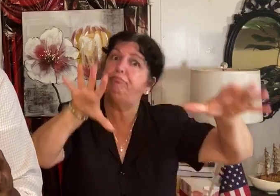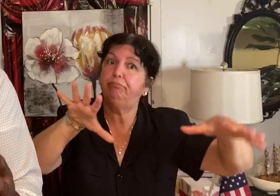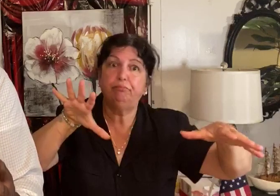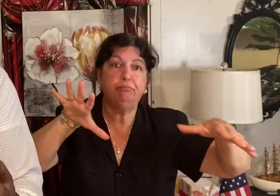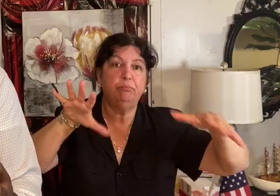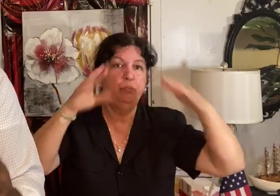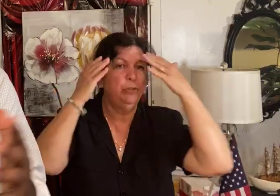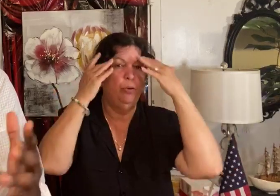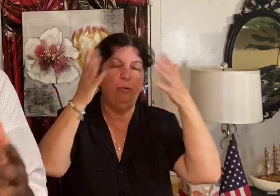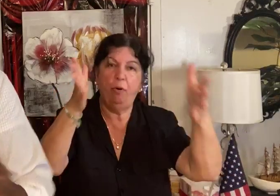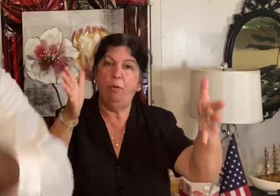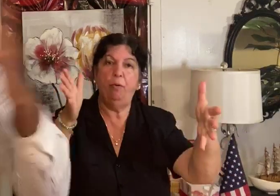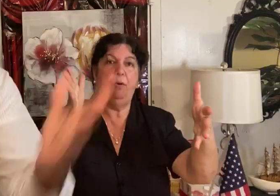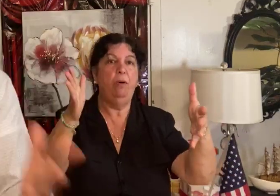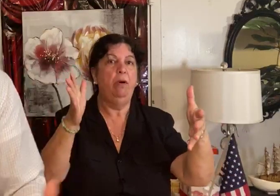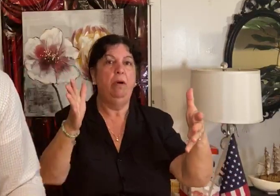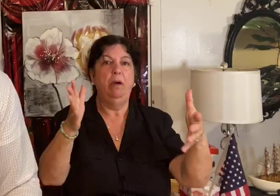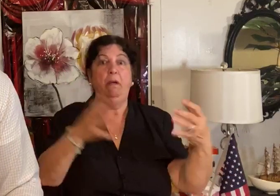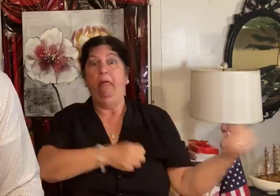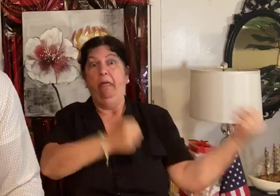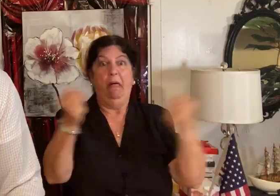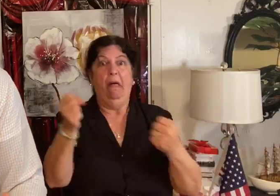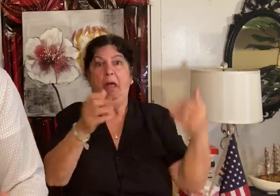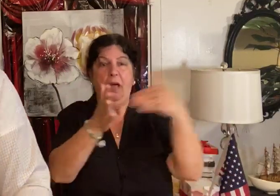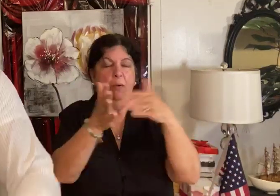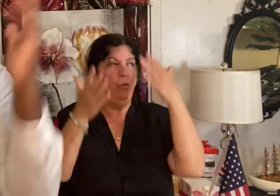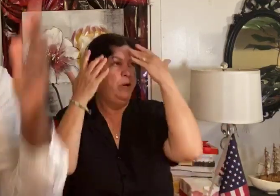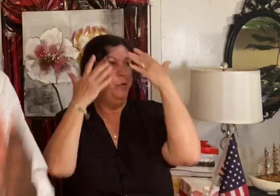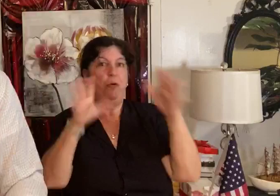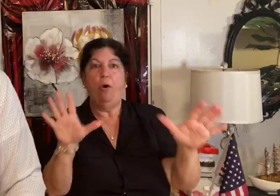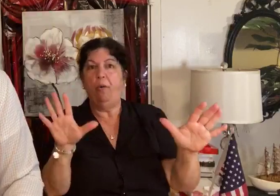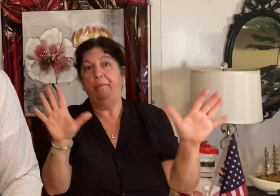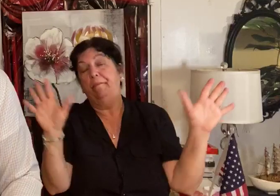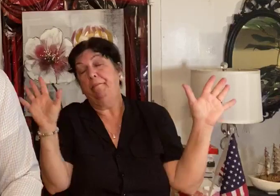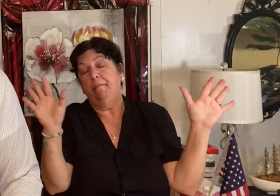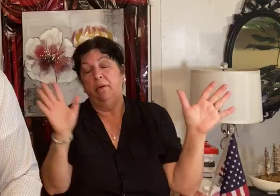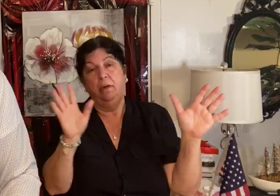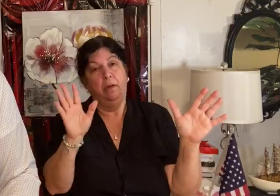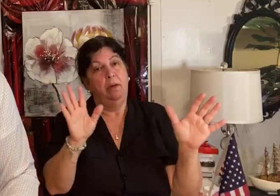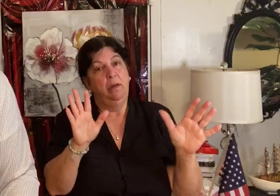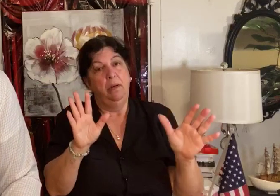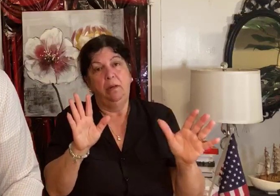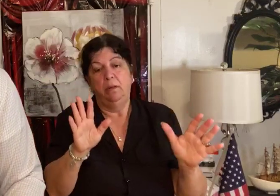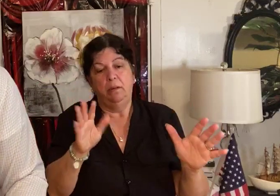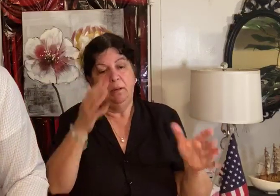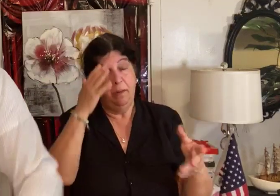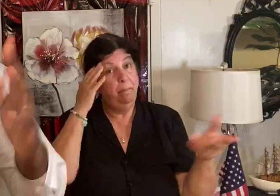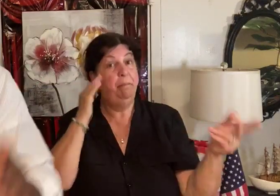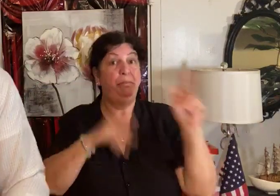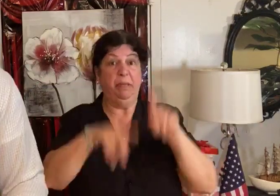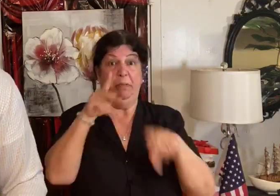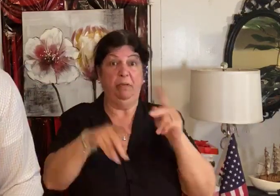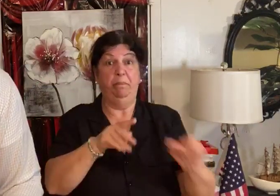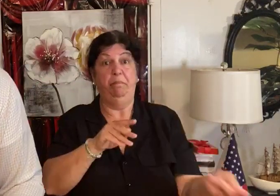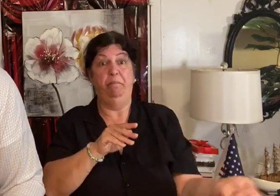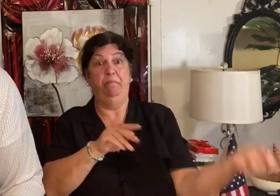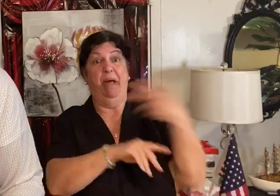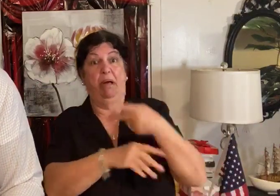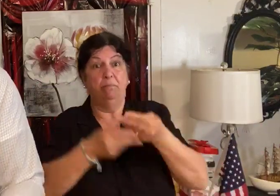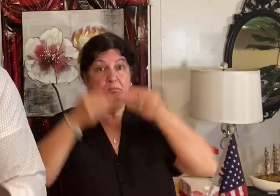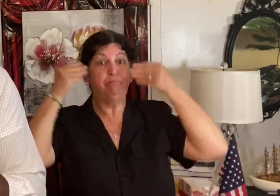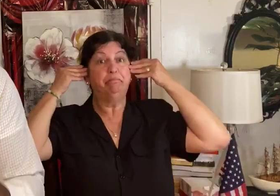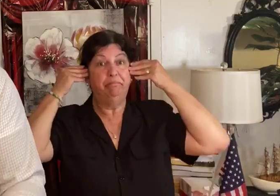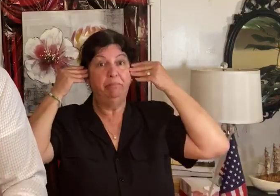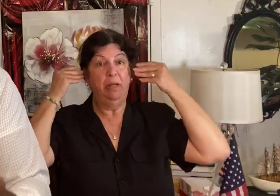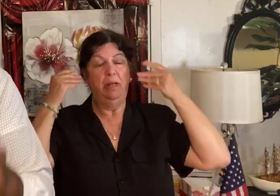180 turn and start strengthening again. And the people put back the masks and back to the social distancing,